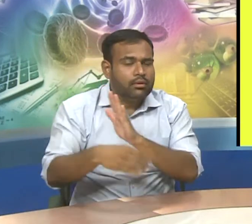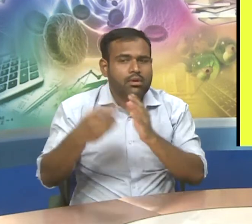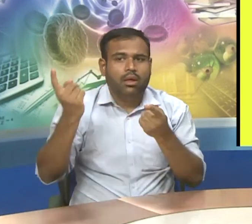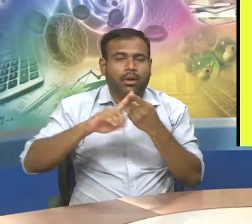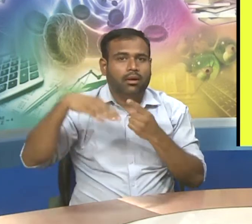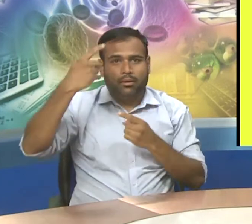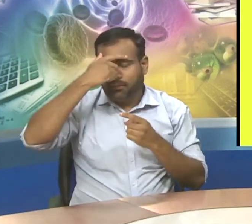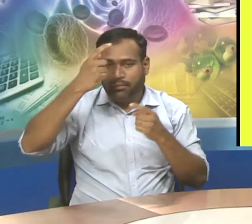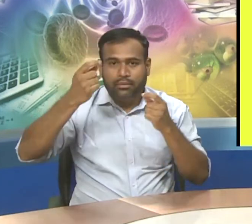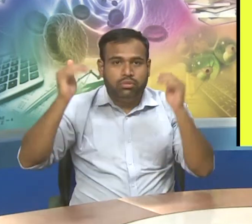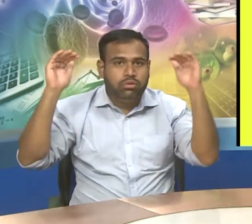expenses.